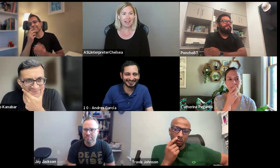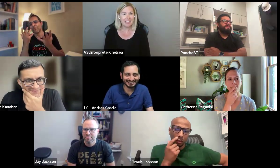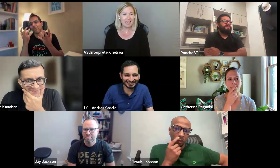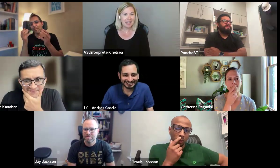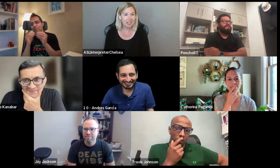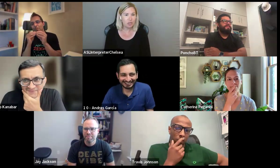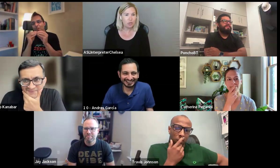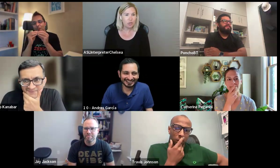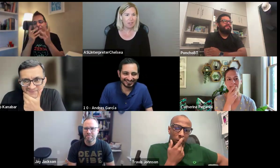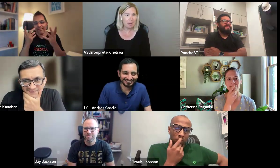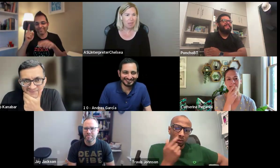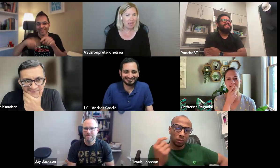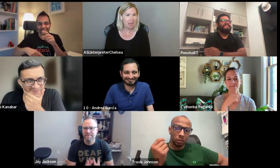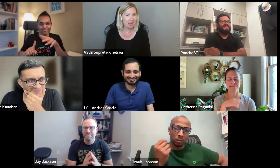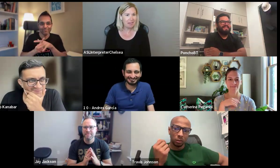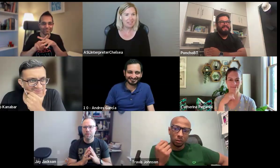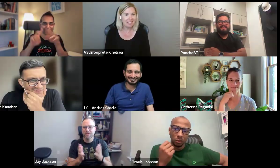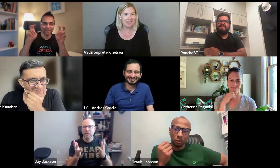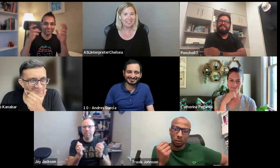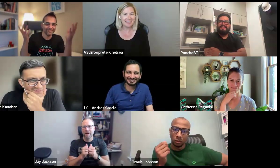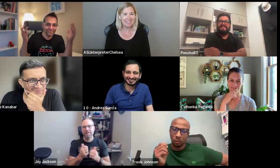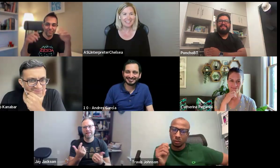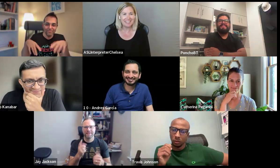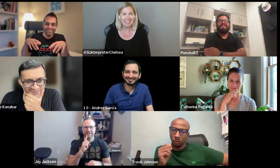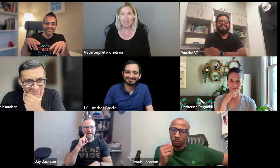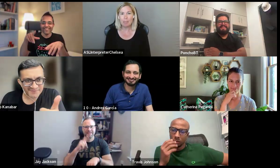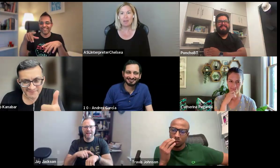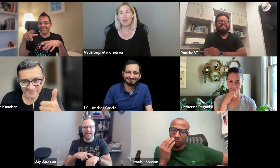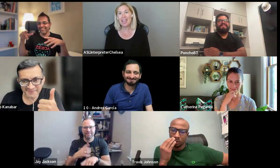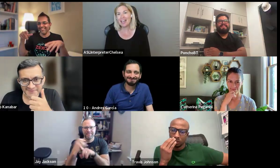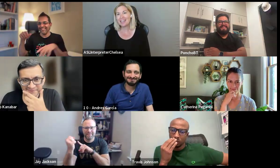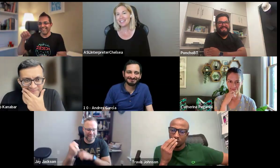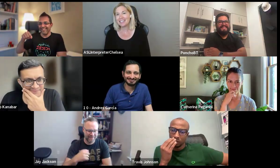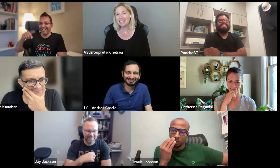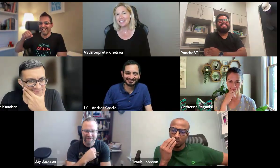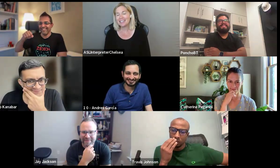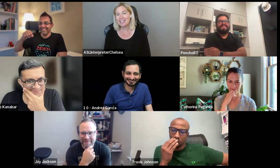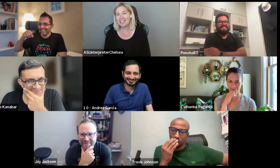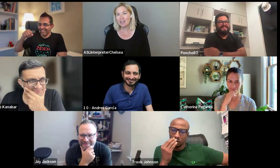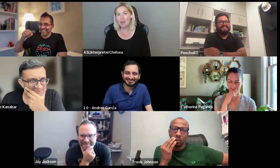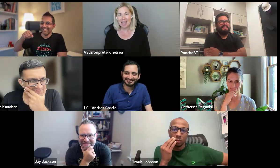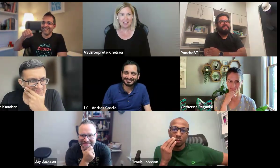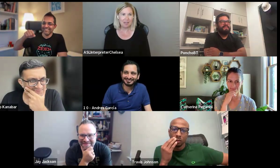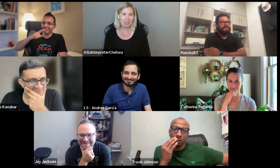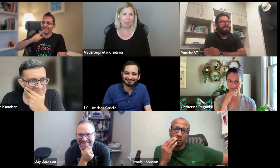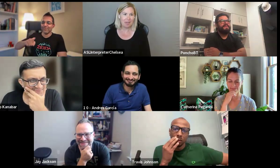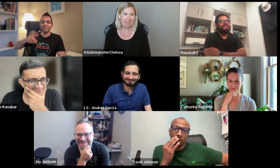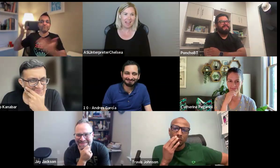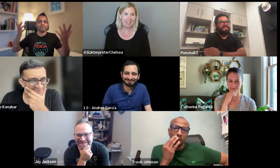I see Travis might be thinking, but if we can't think of a topic, that